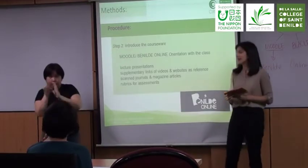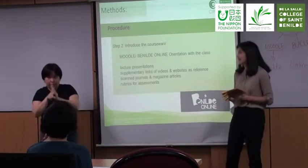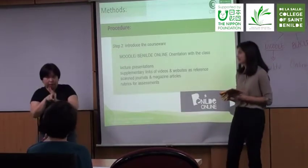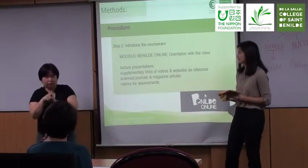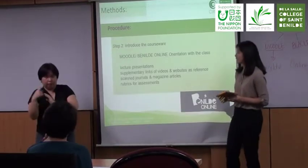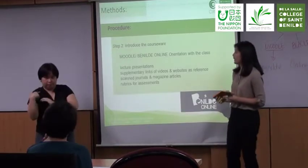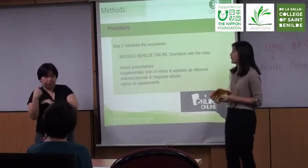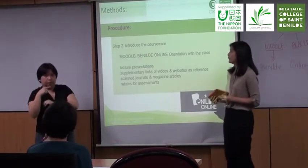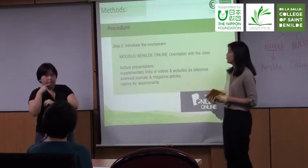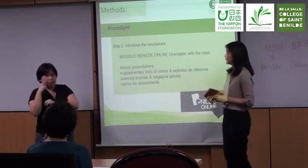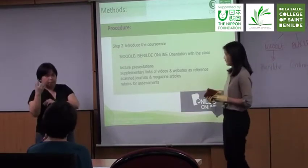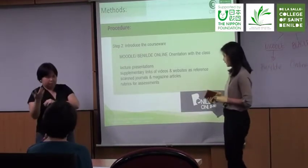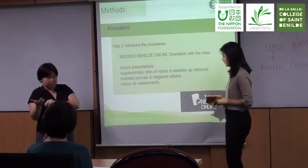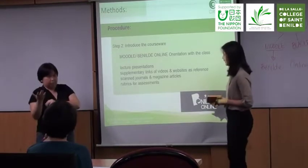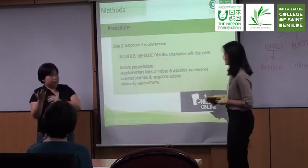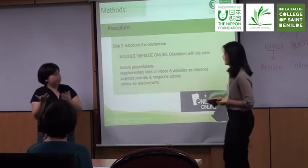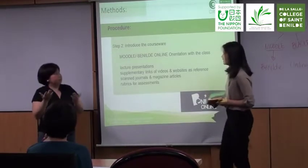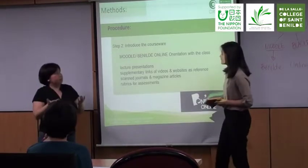Next,